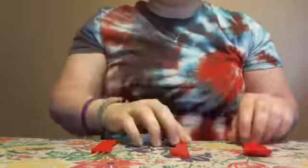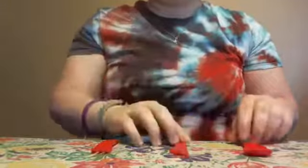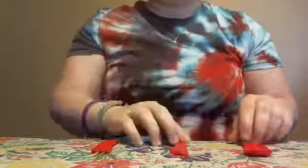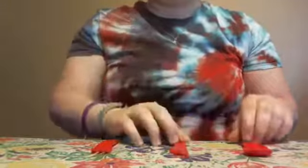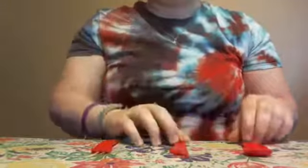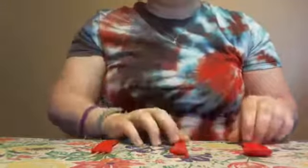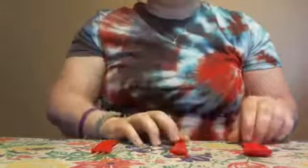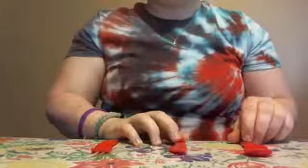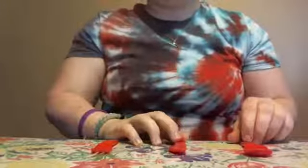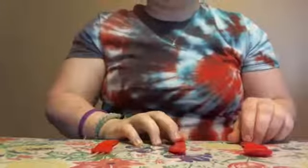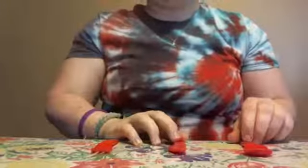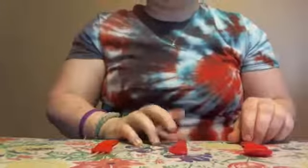I have a knife.